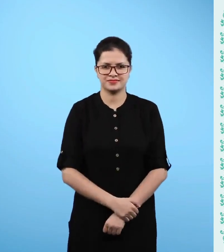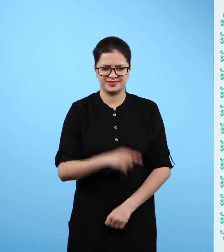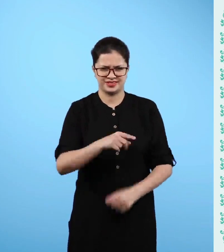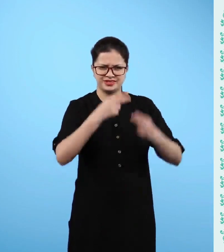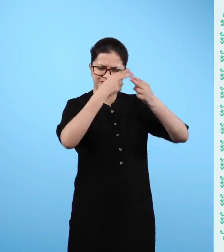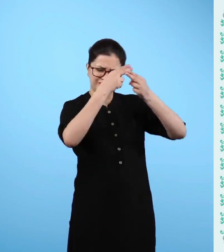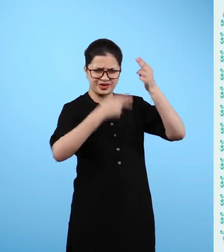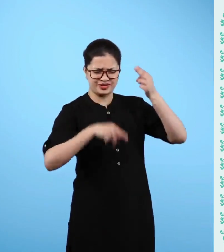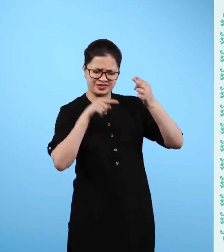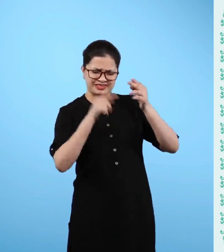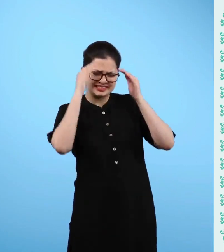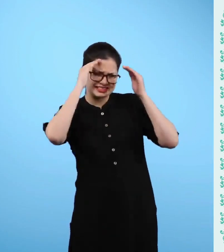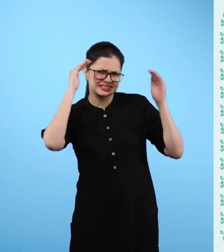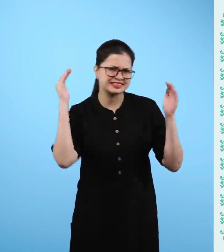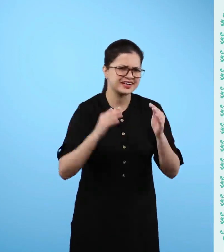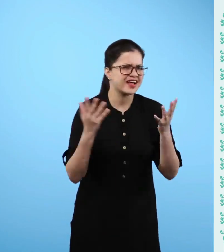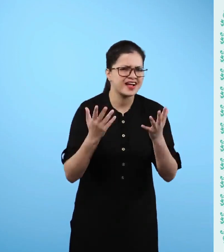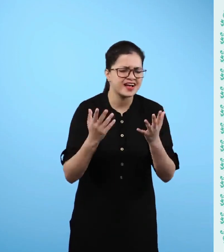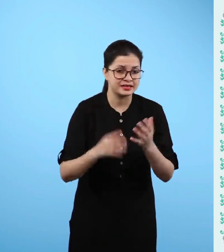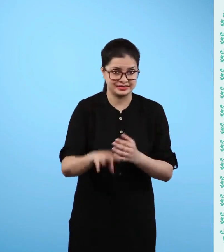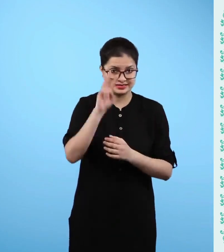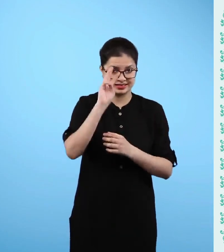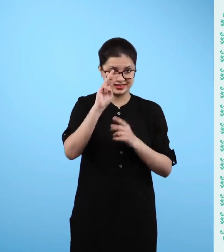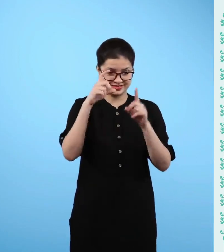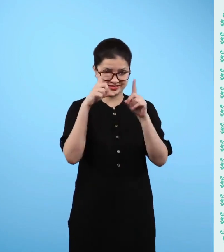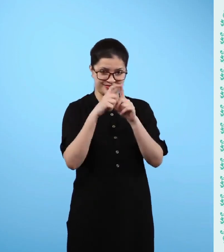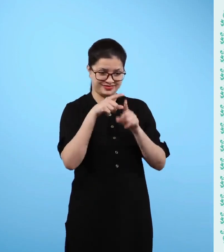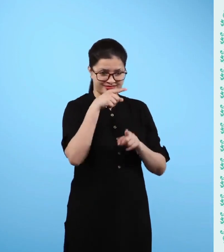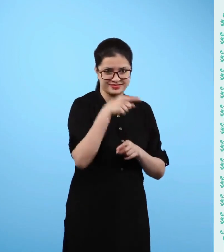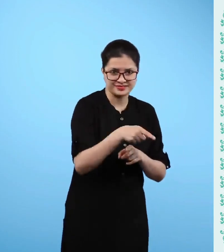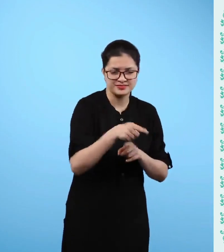This chapter focuses on visualization of 3-dimensional shapes